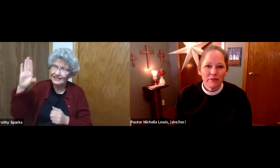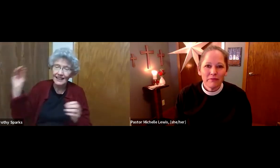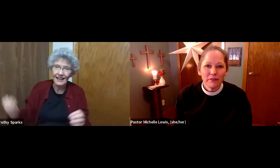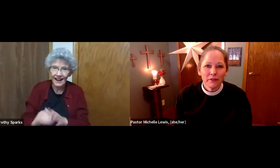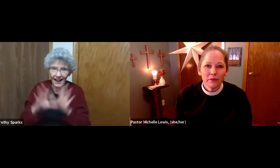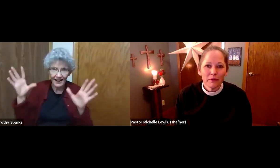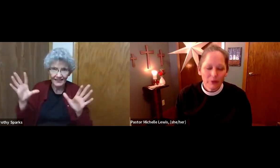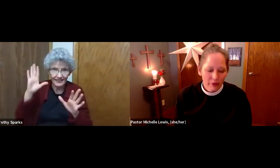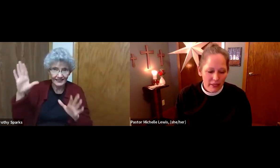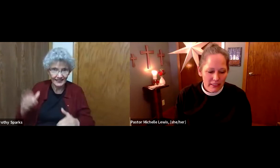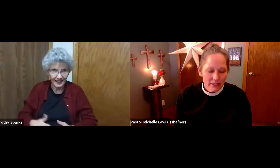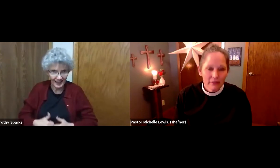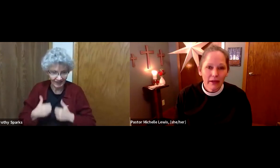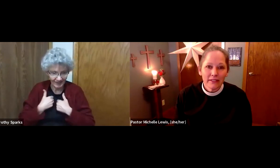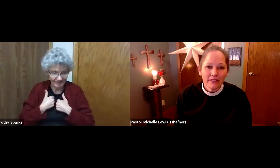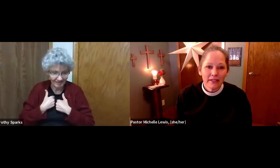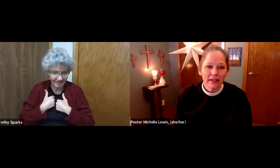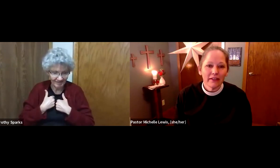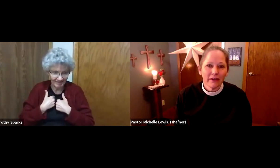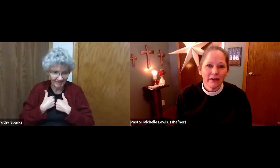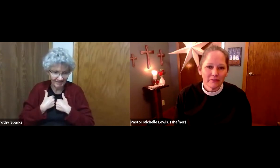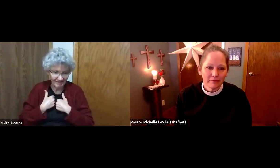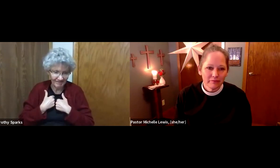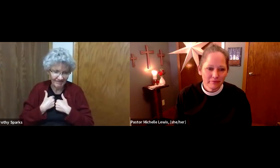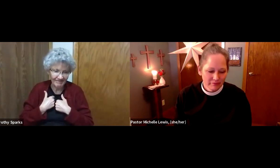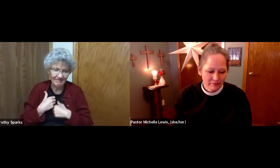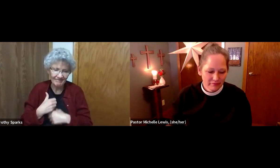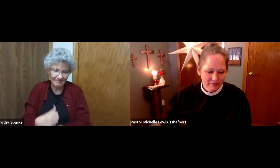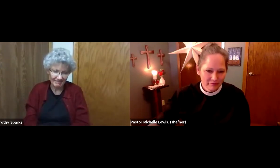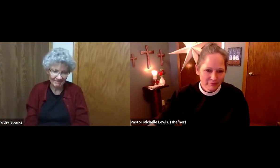Be filled with Christ's light and life.